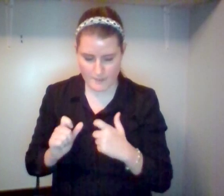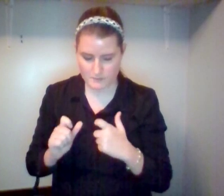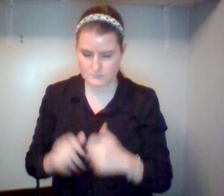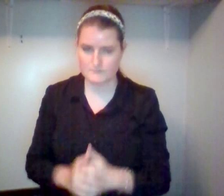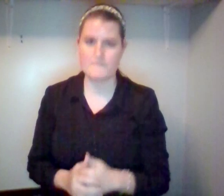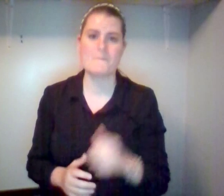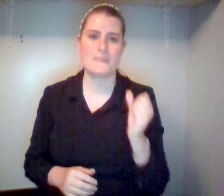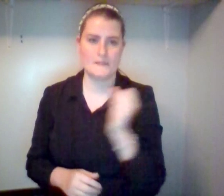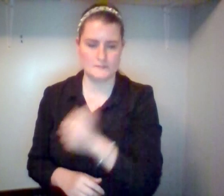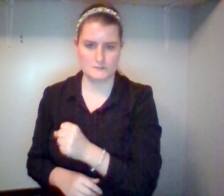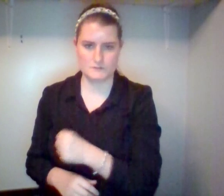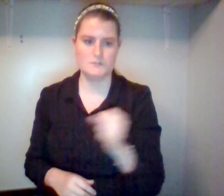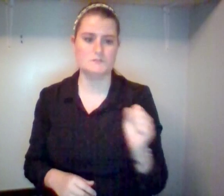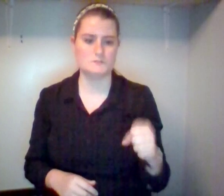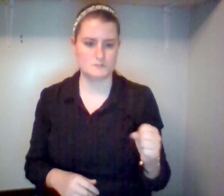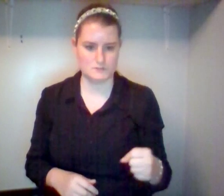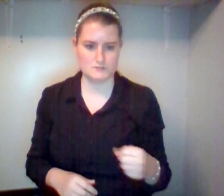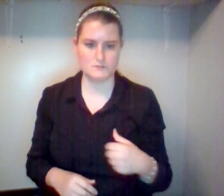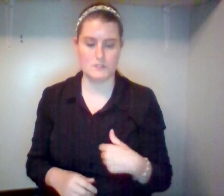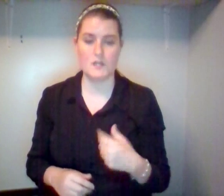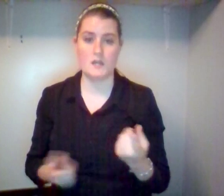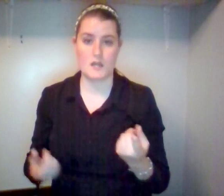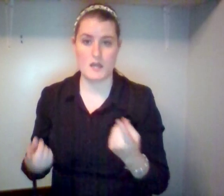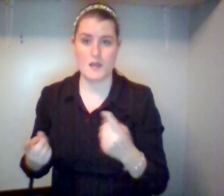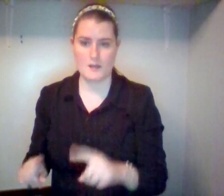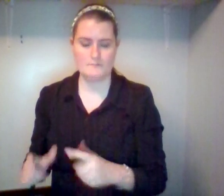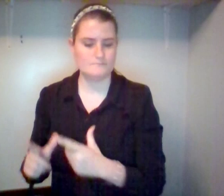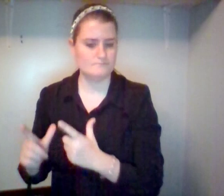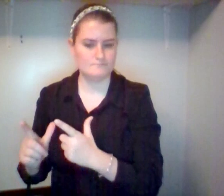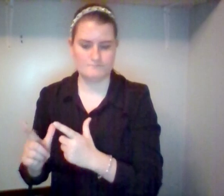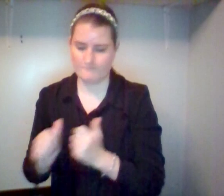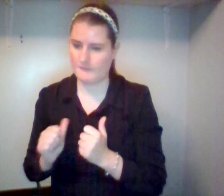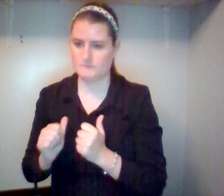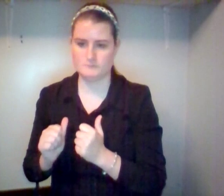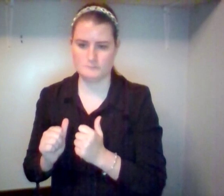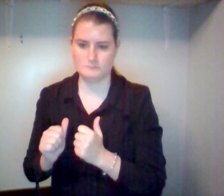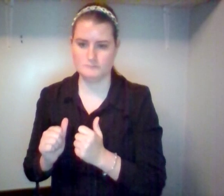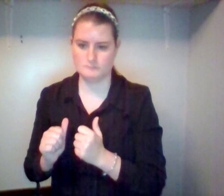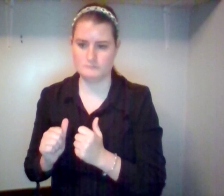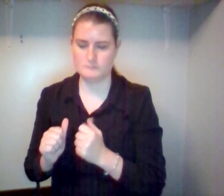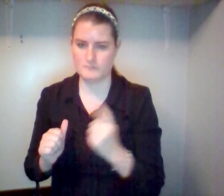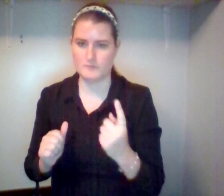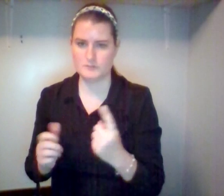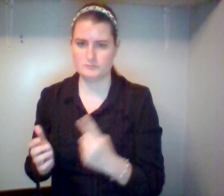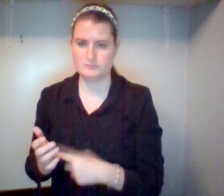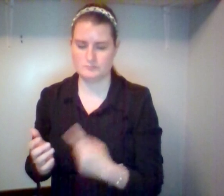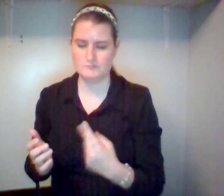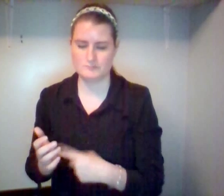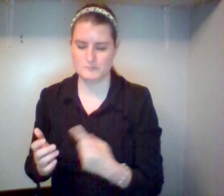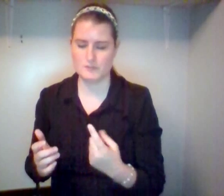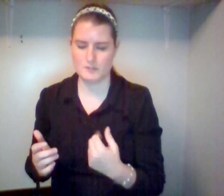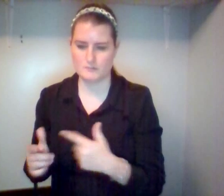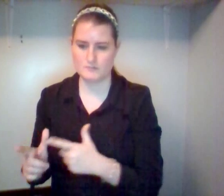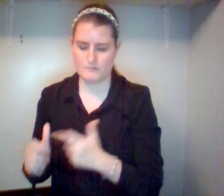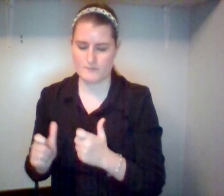Absolutely, it can be immediate. And in fact, it usually is immediate. And the reason for